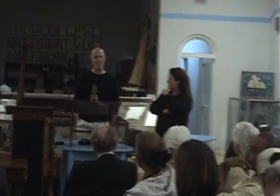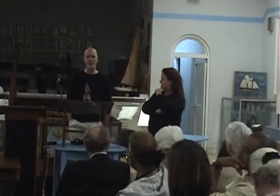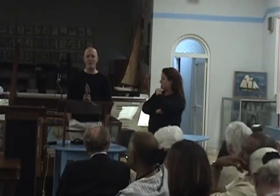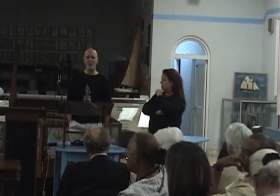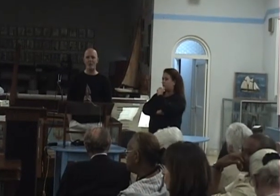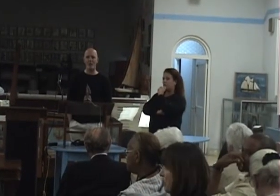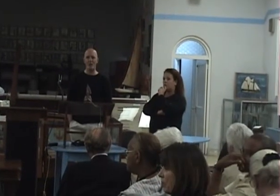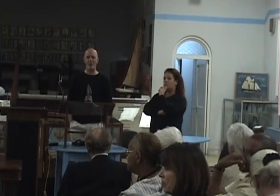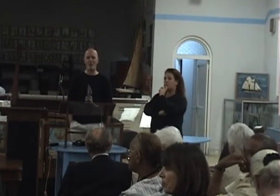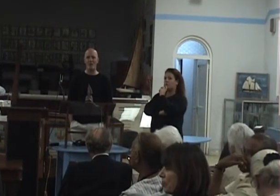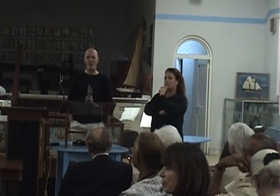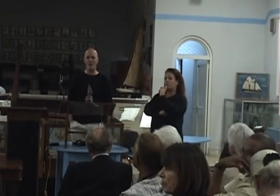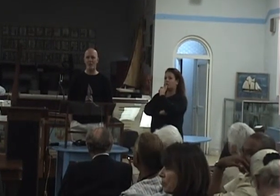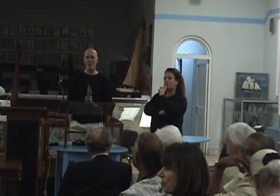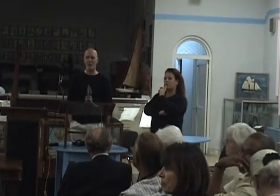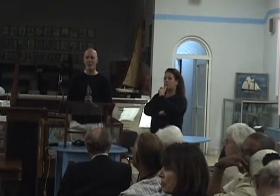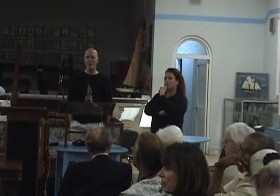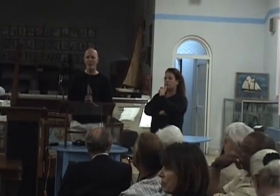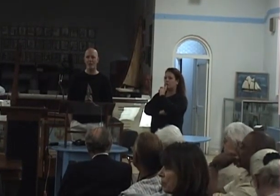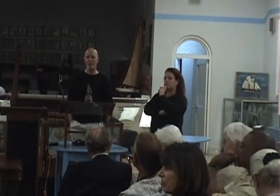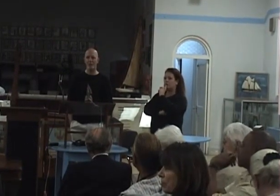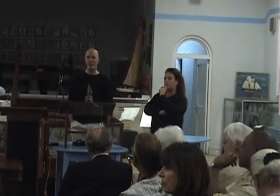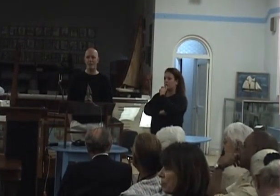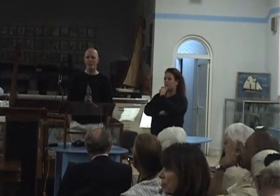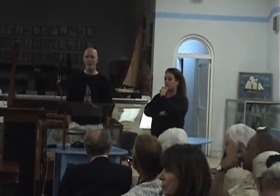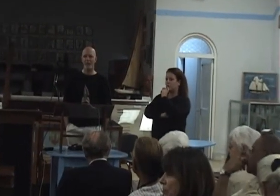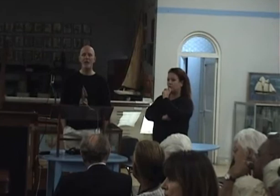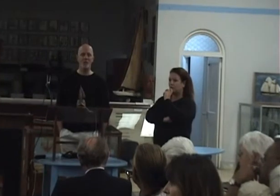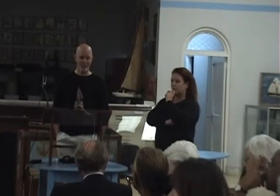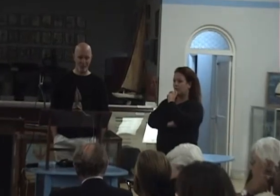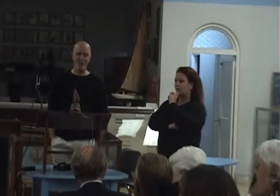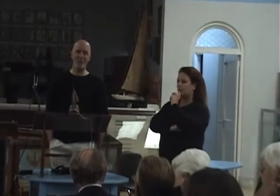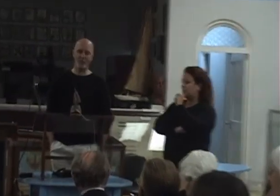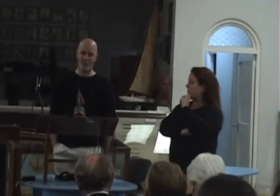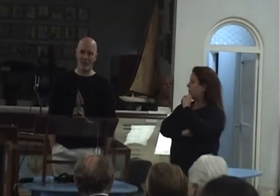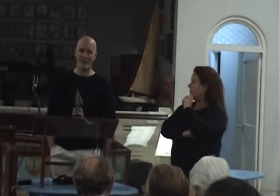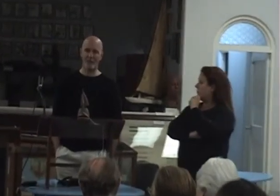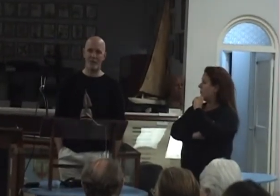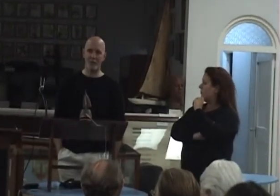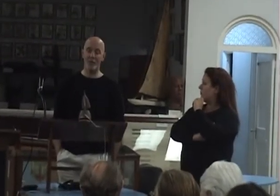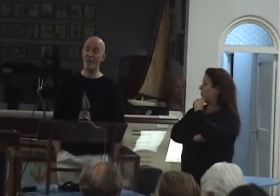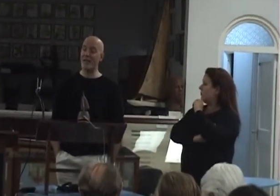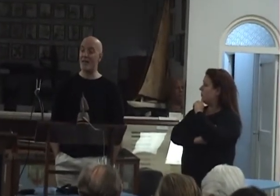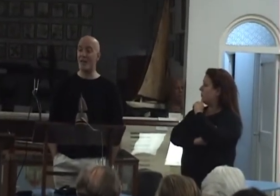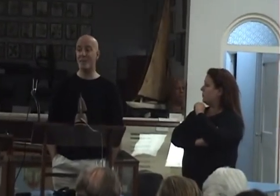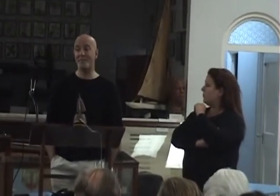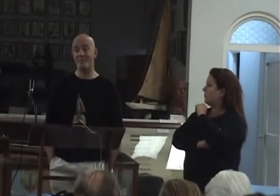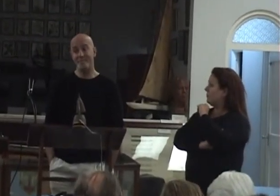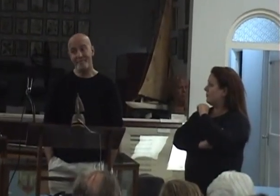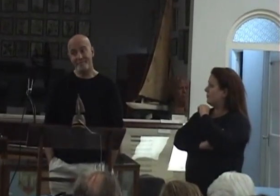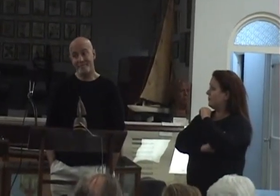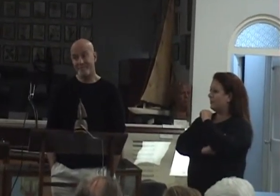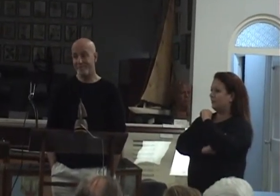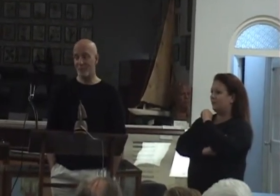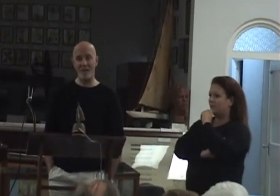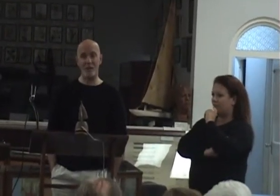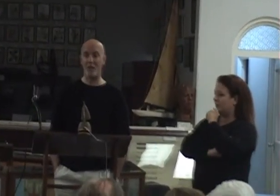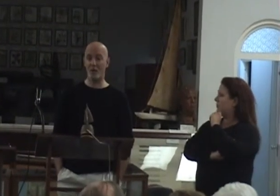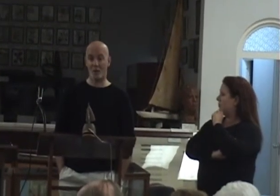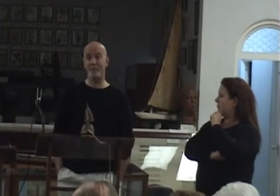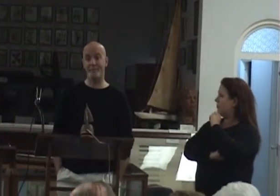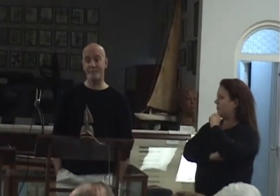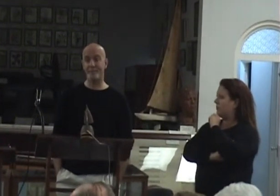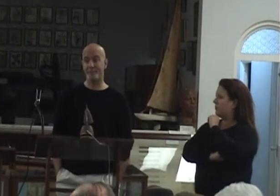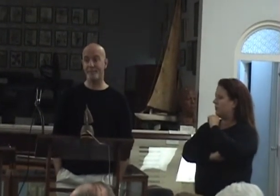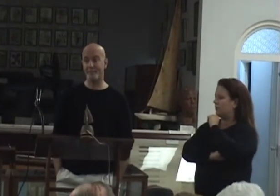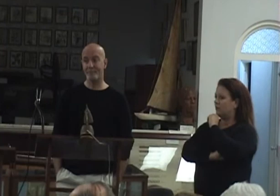inside. James was next. James is a mixed race. Christina, They don't. we don't